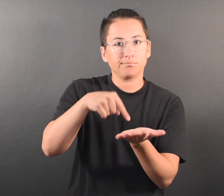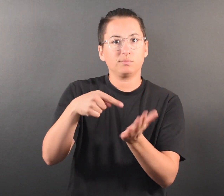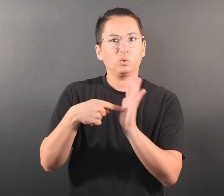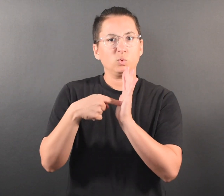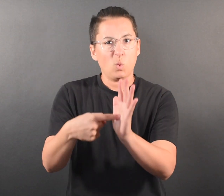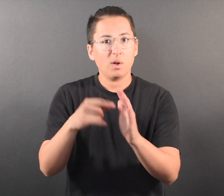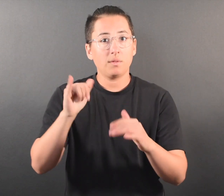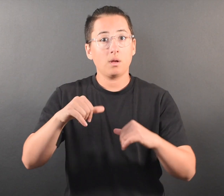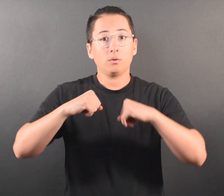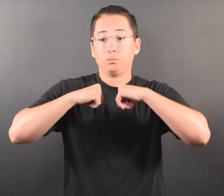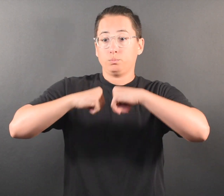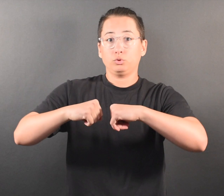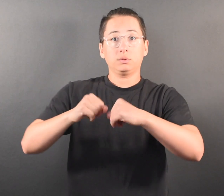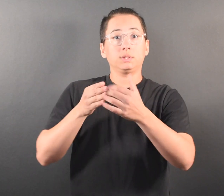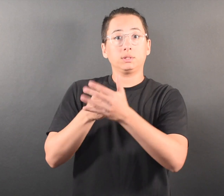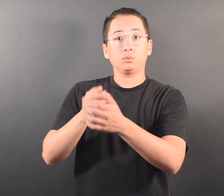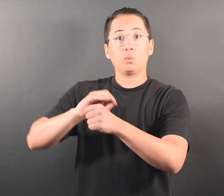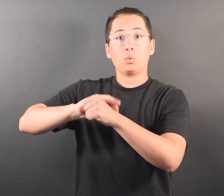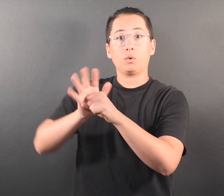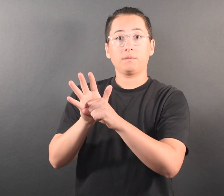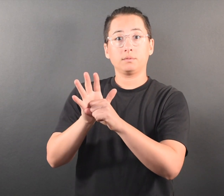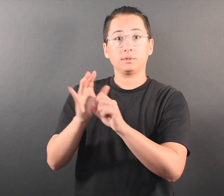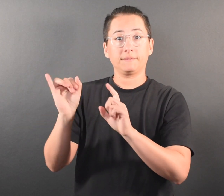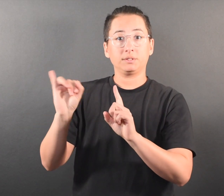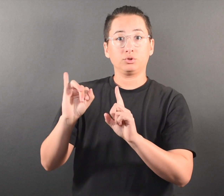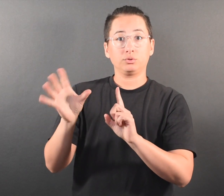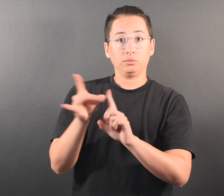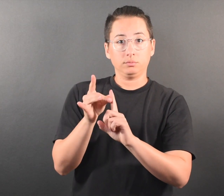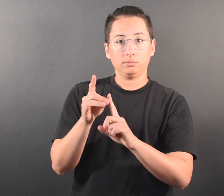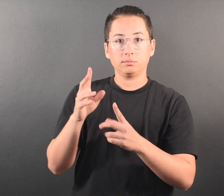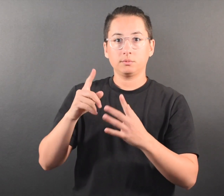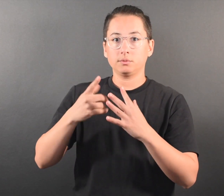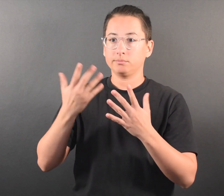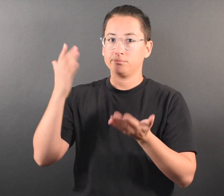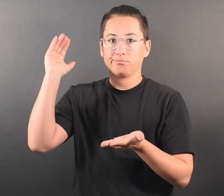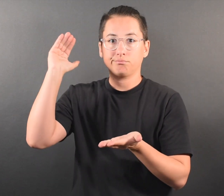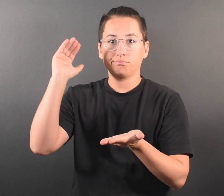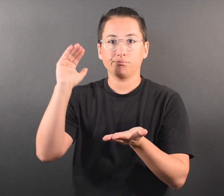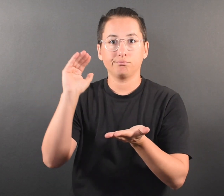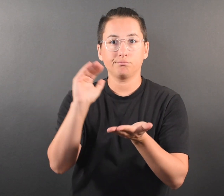data suggests that protection against COVID-19 infection becomes less over time.